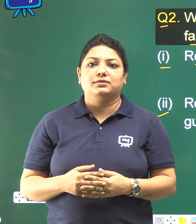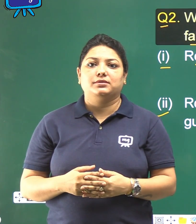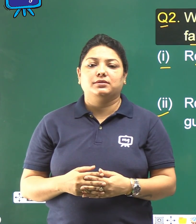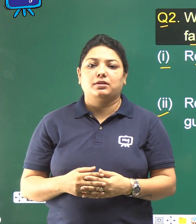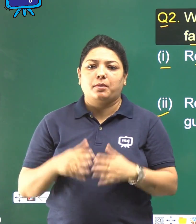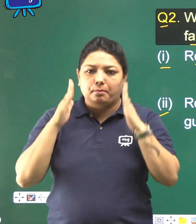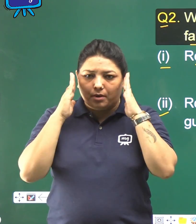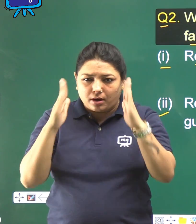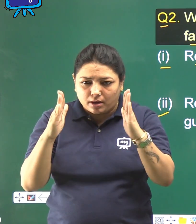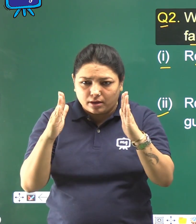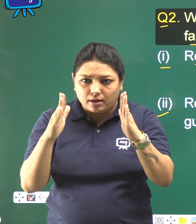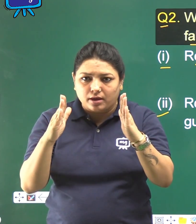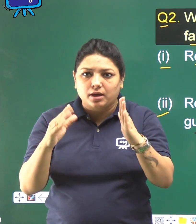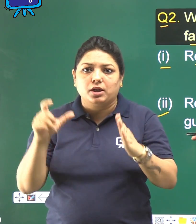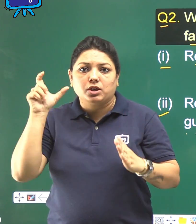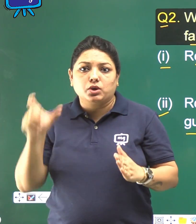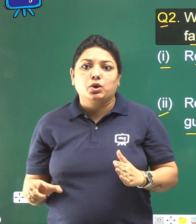paid attention to the guide.